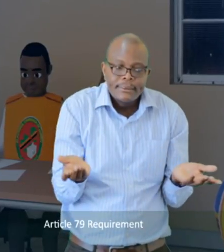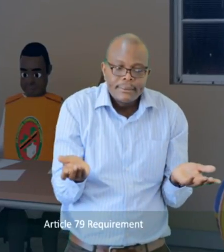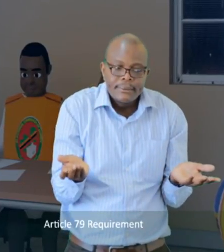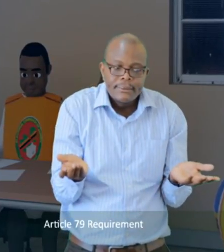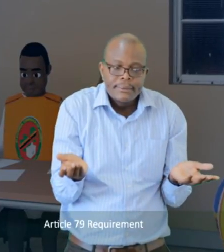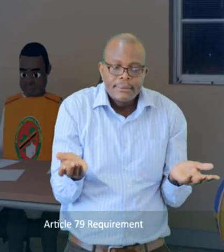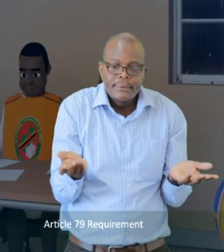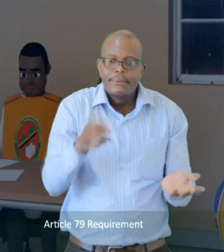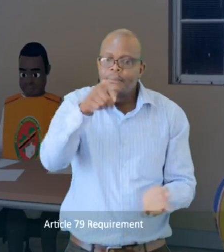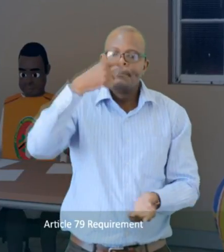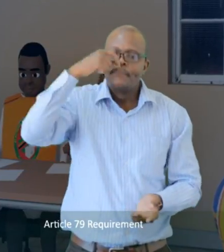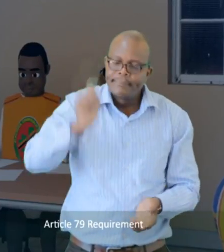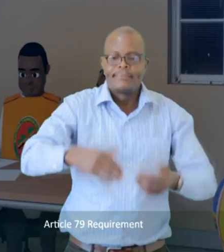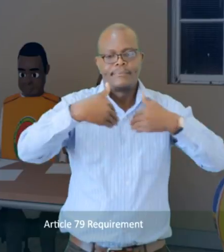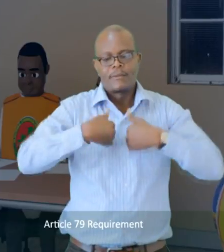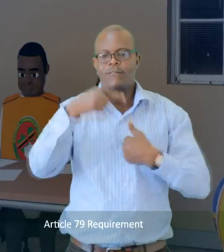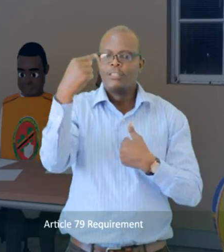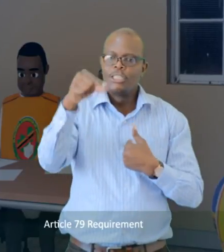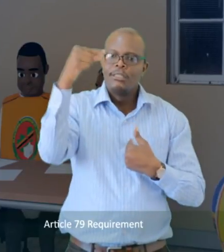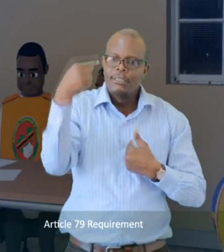Article 79. Requirement.